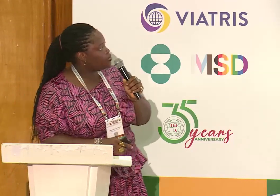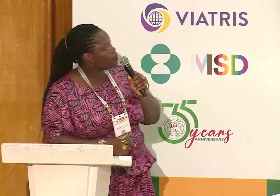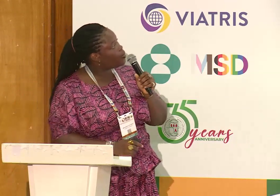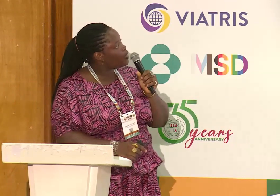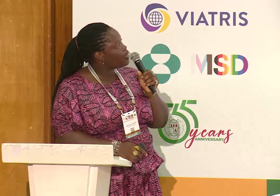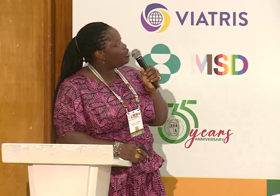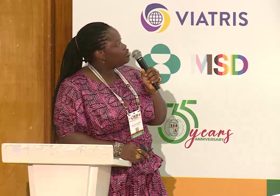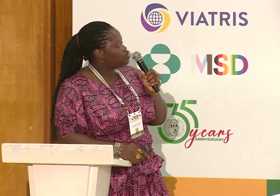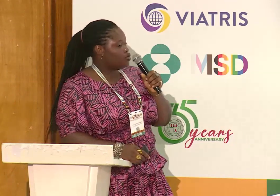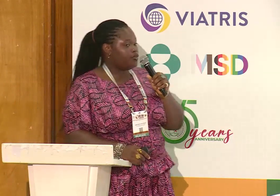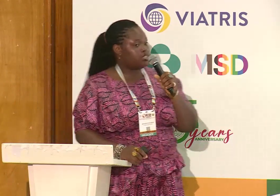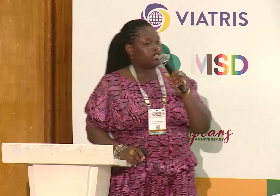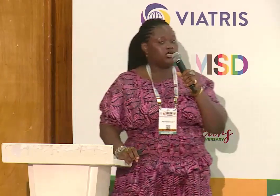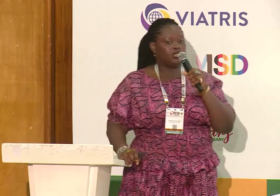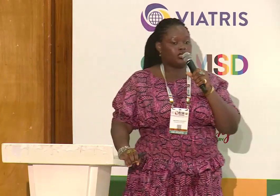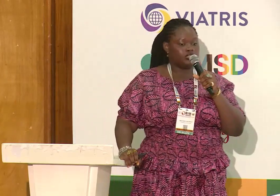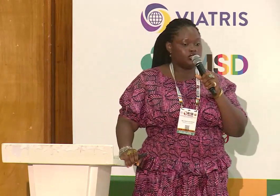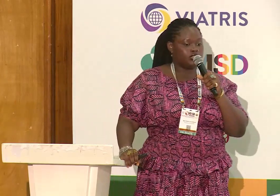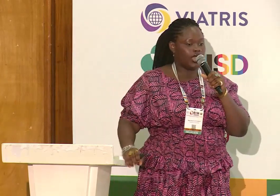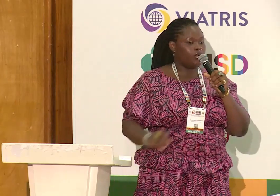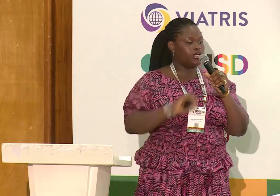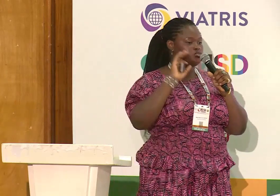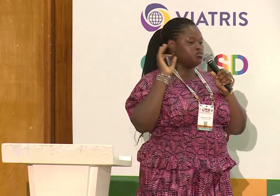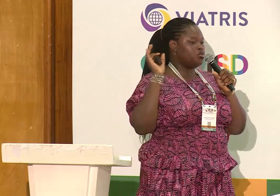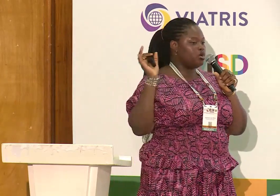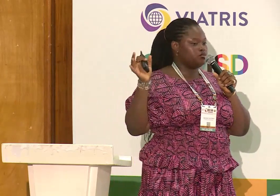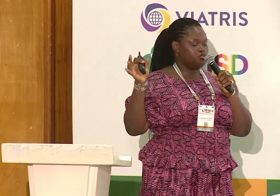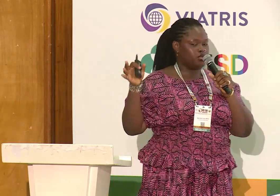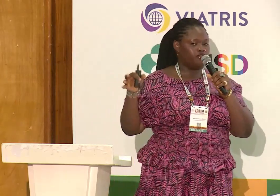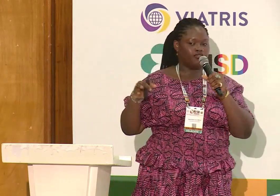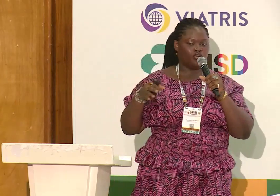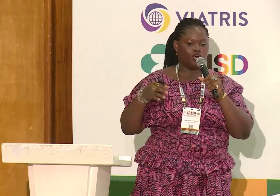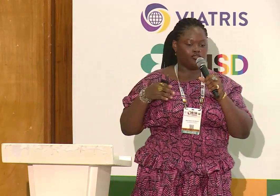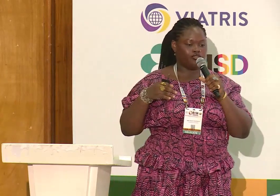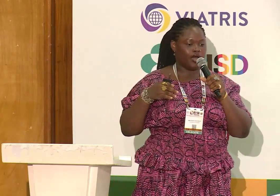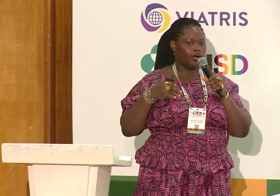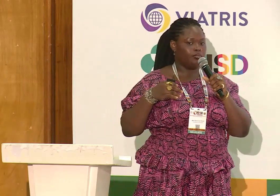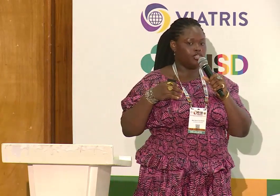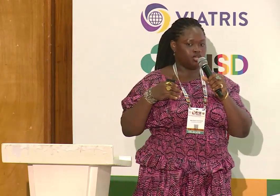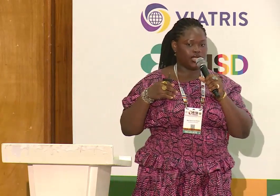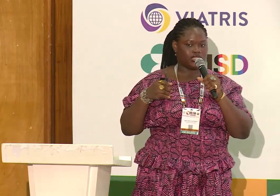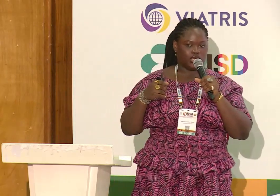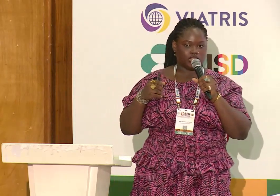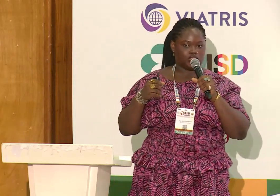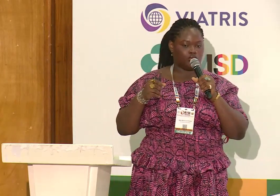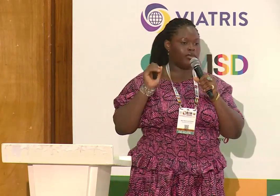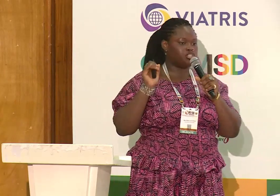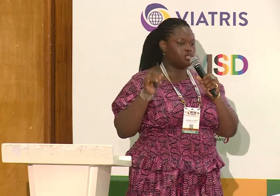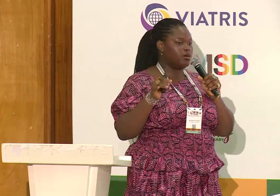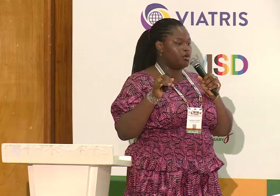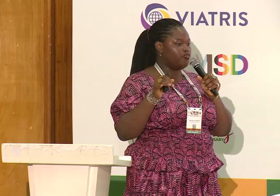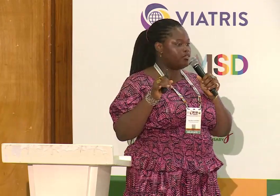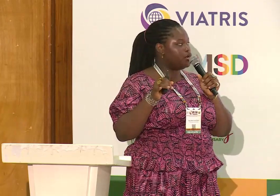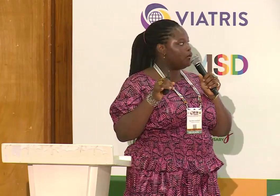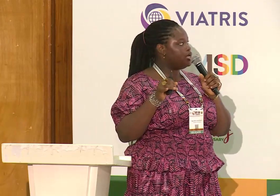okay. So firstly, I wanted to go and do an overview of our mission at TIERS. Though I mentioned